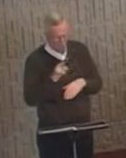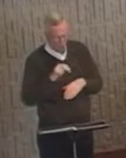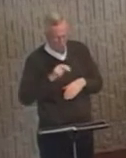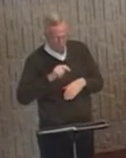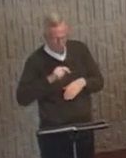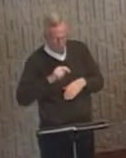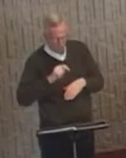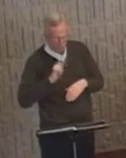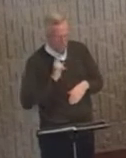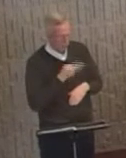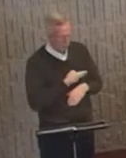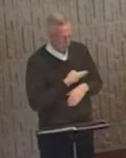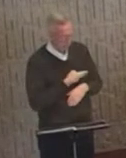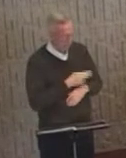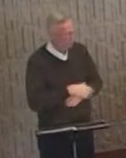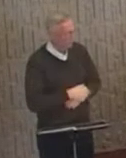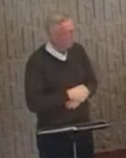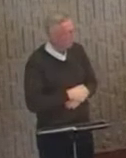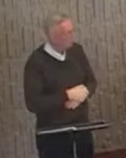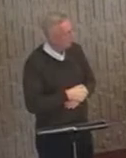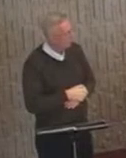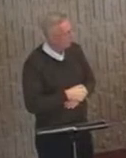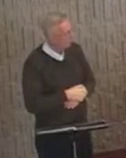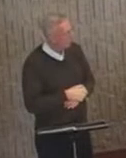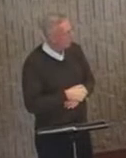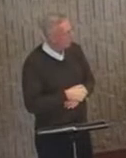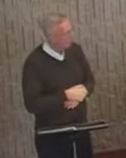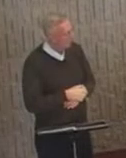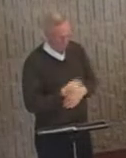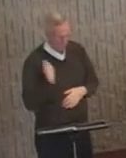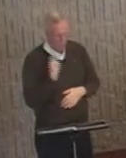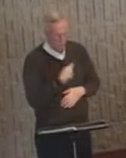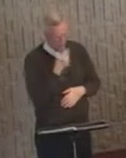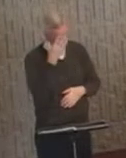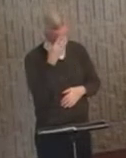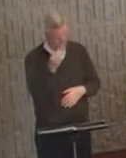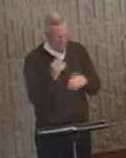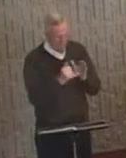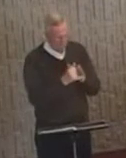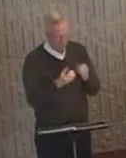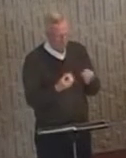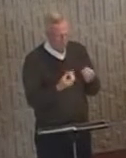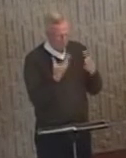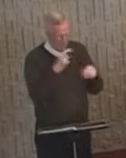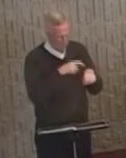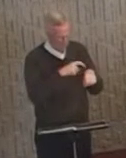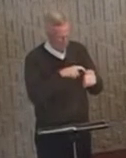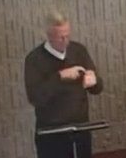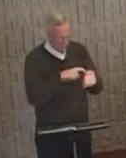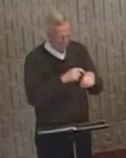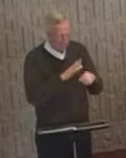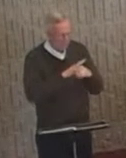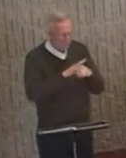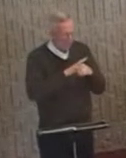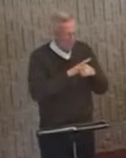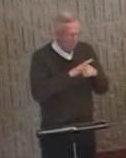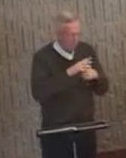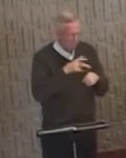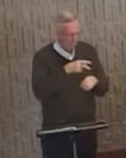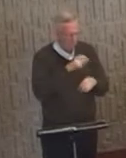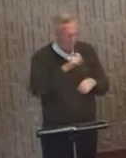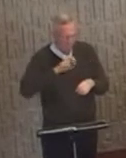Our confirmandi know very well the influence and the impact of peer pressure, don't you?